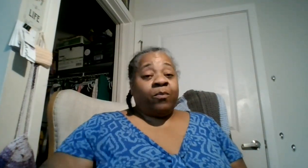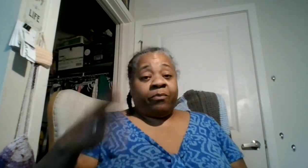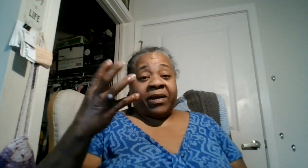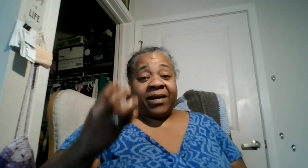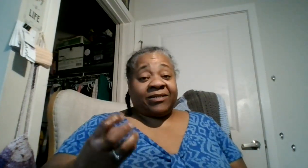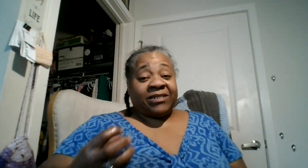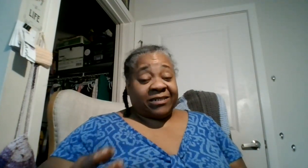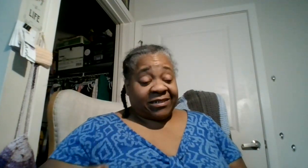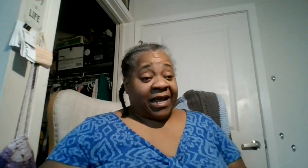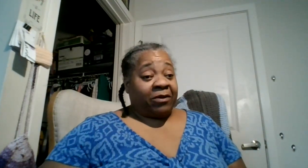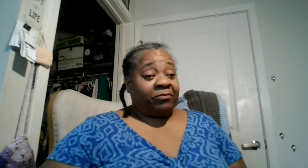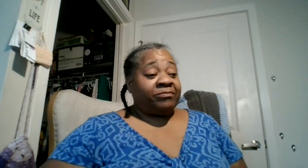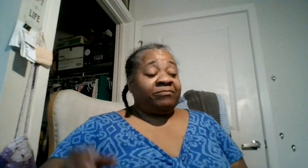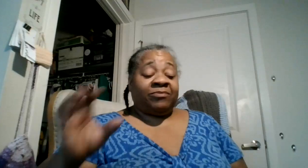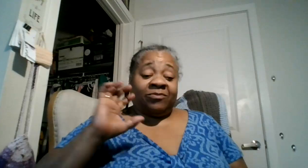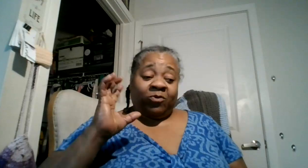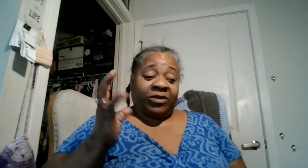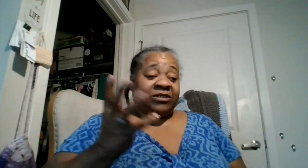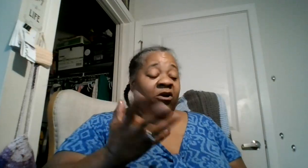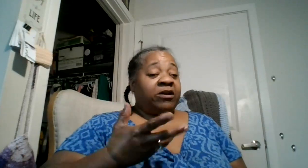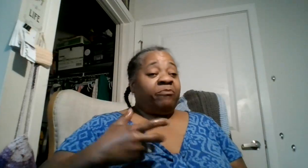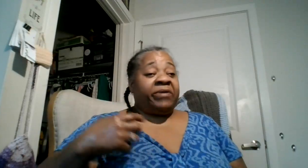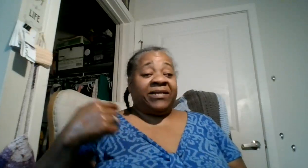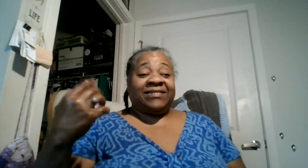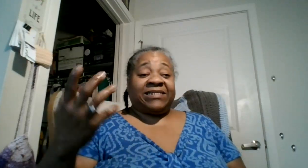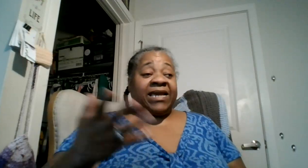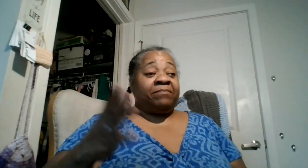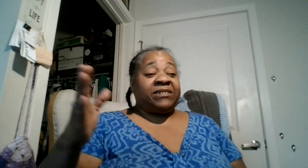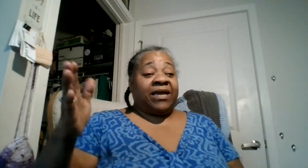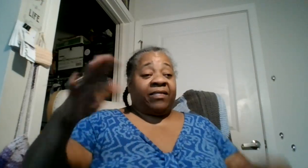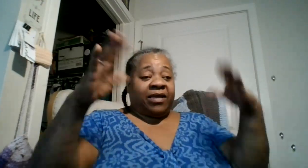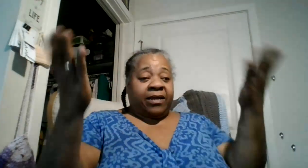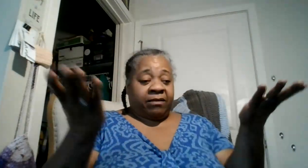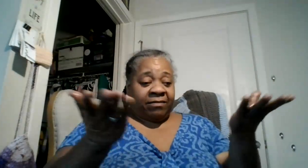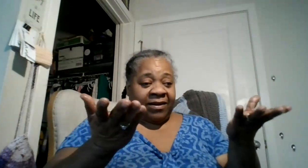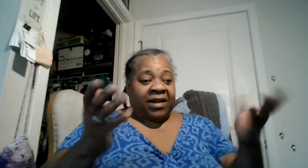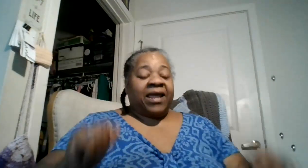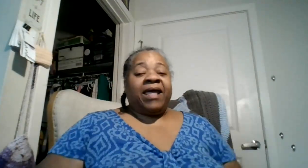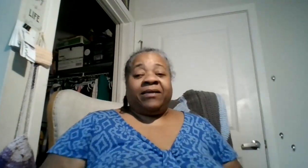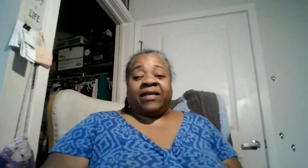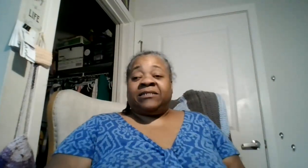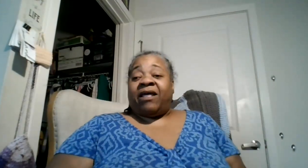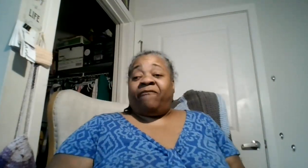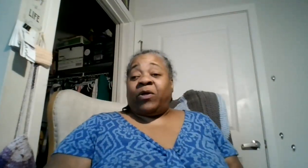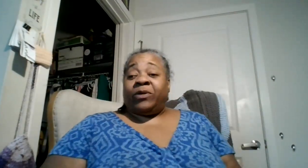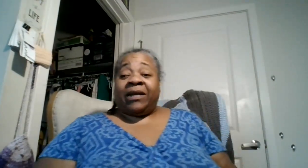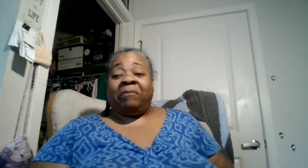Bringing our stitches down. We're starting to bring this tam together and get into that folding up